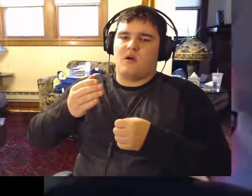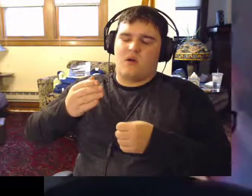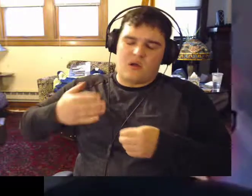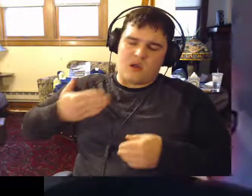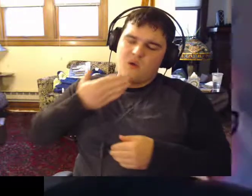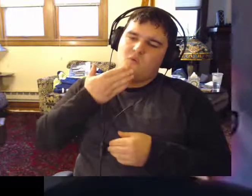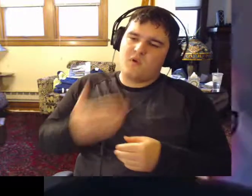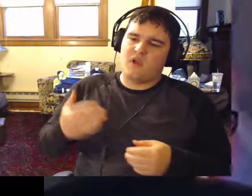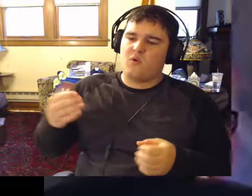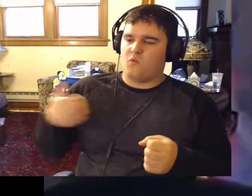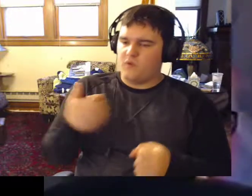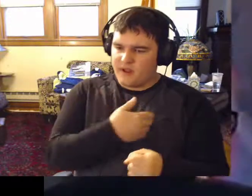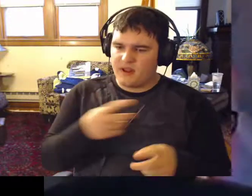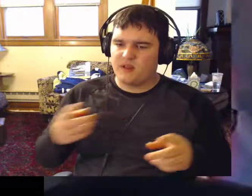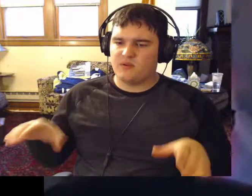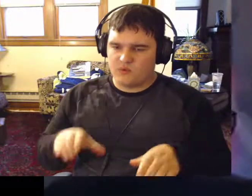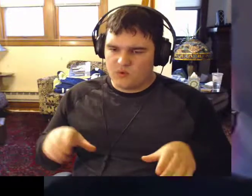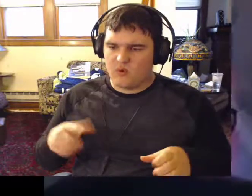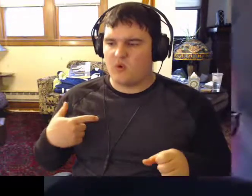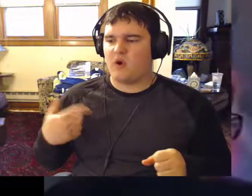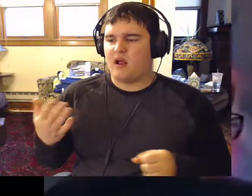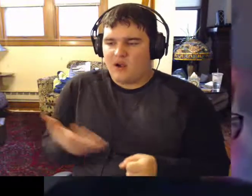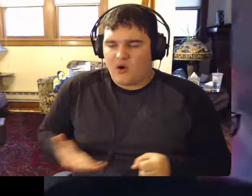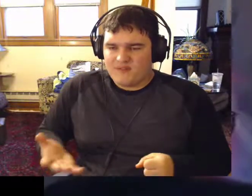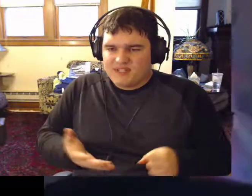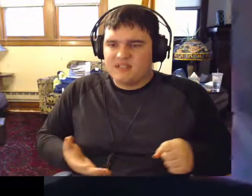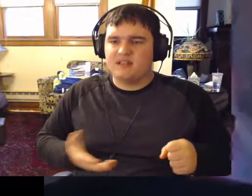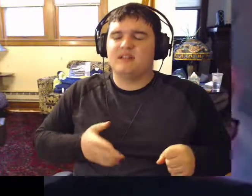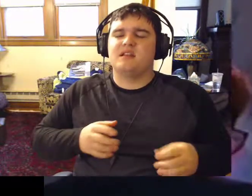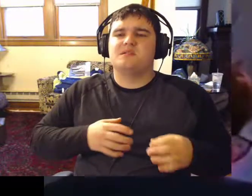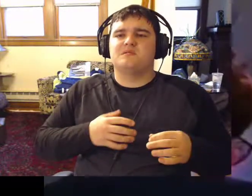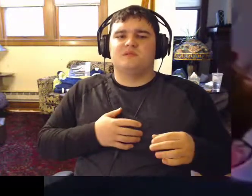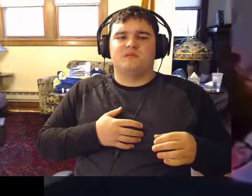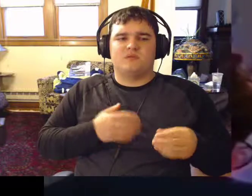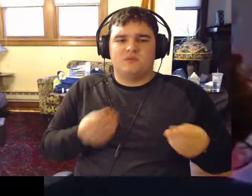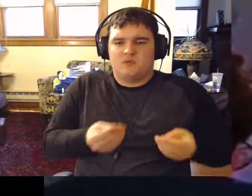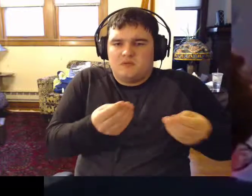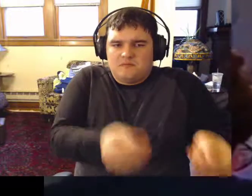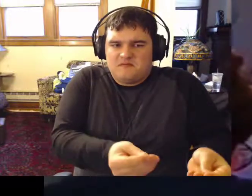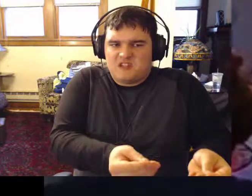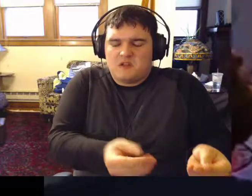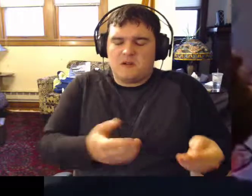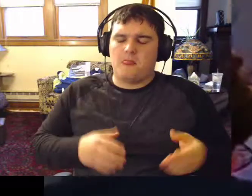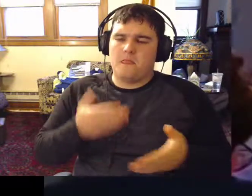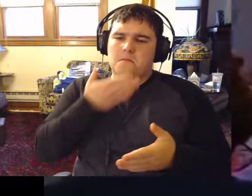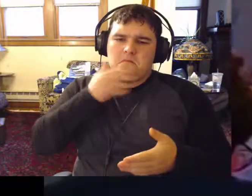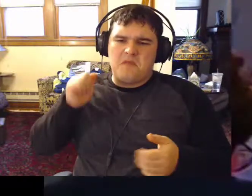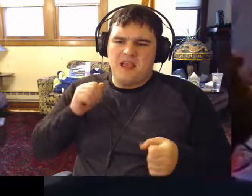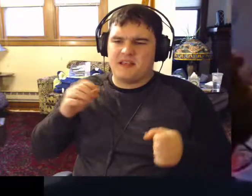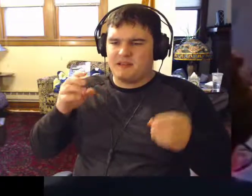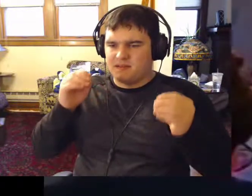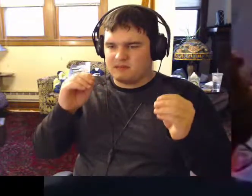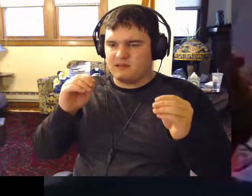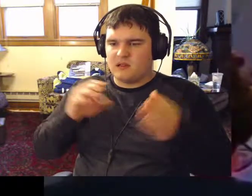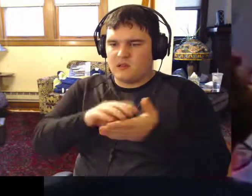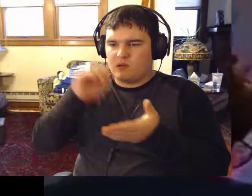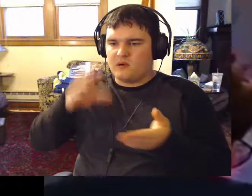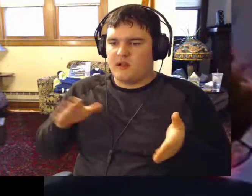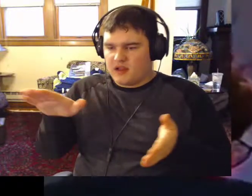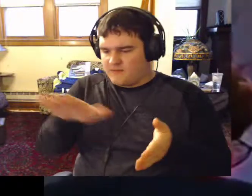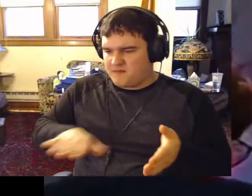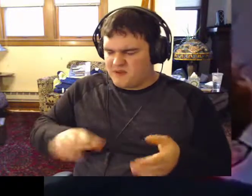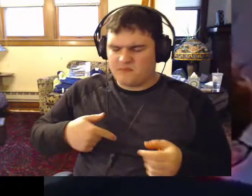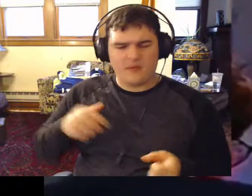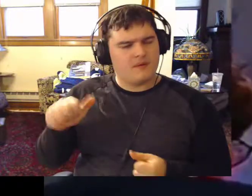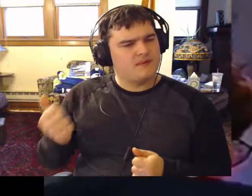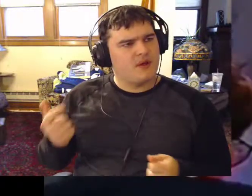to facilitate the best possible learning environment. I was also thinking